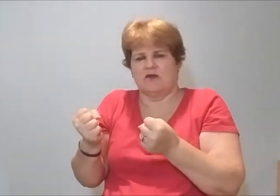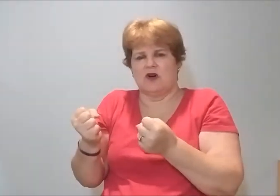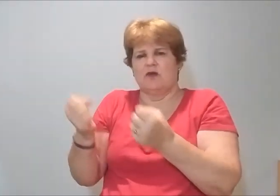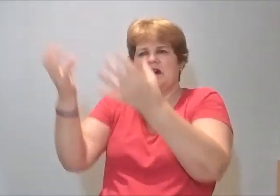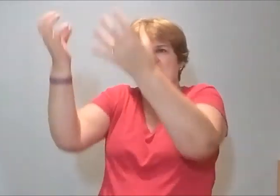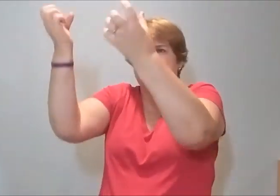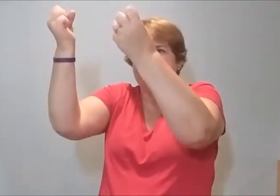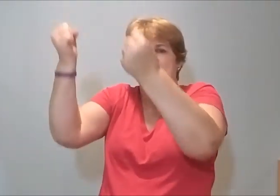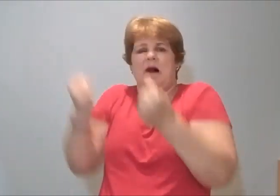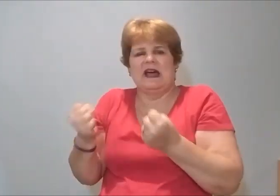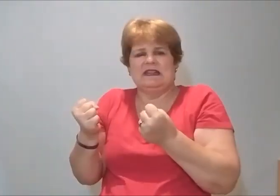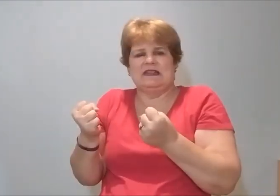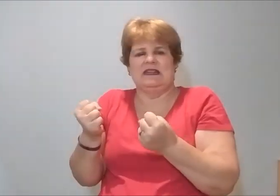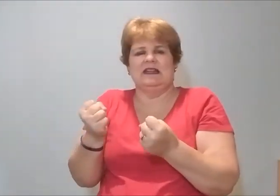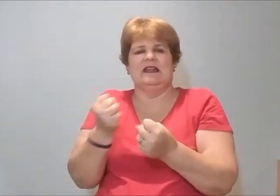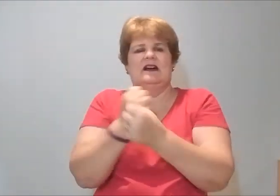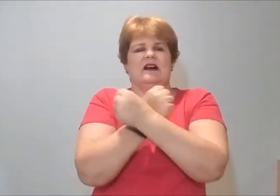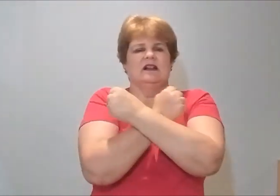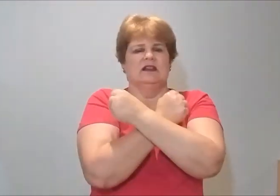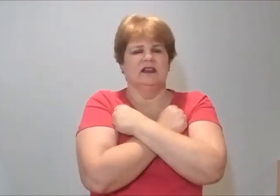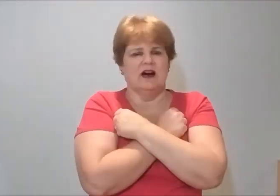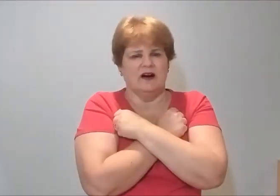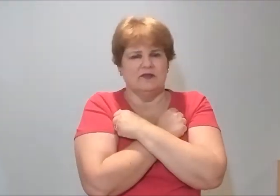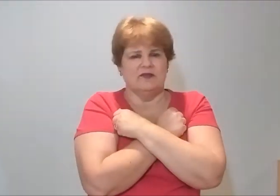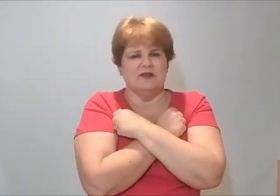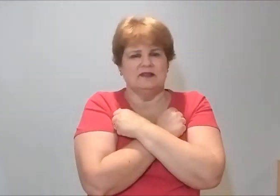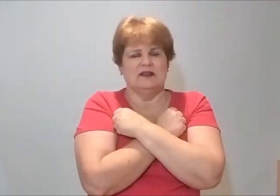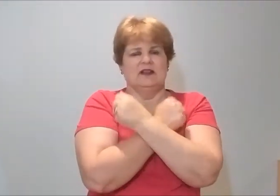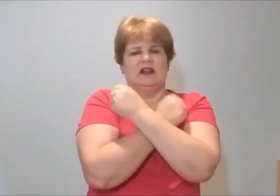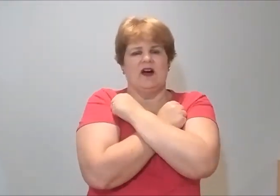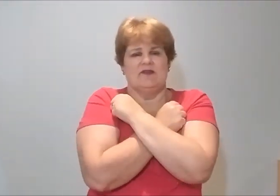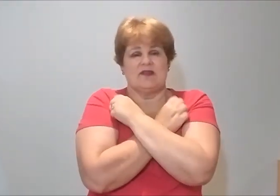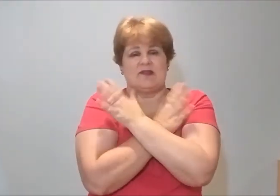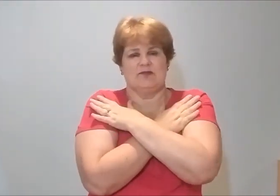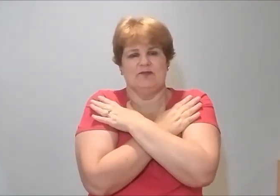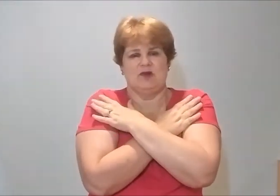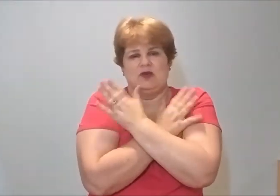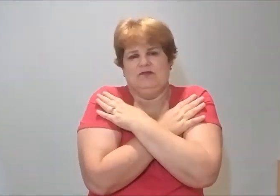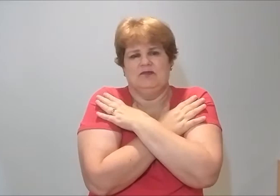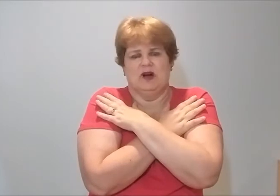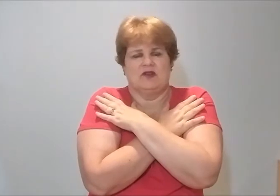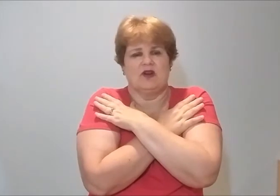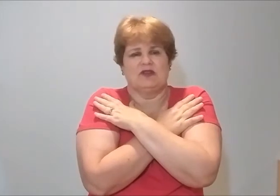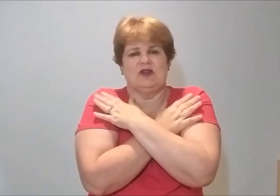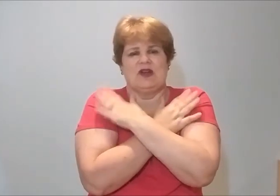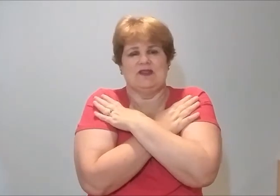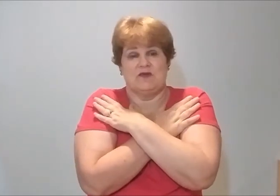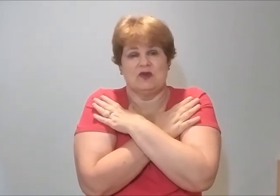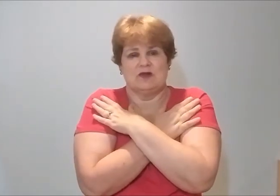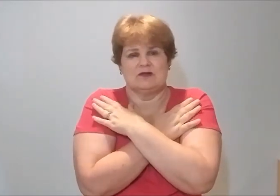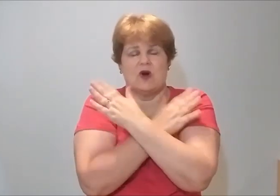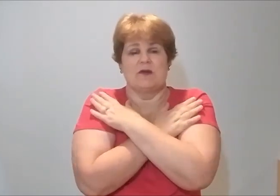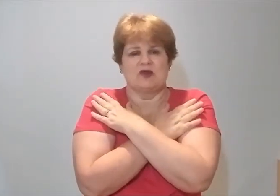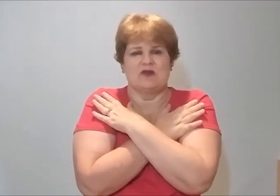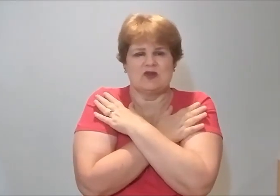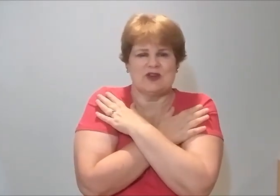rope, mighty love. And love is crossing your hands over your arms over your